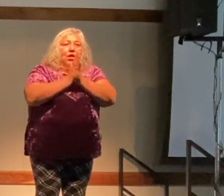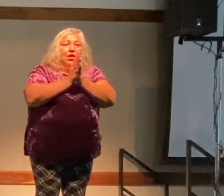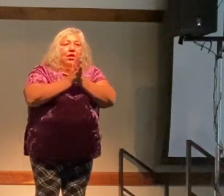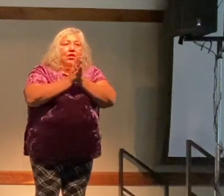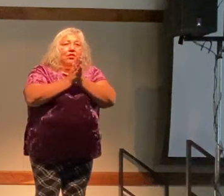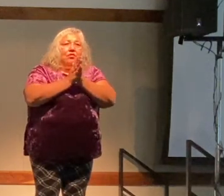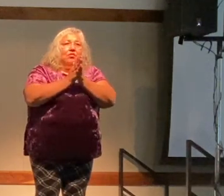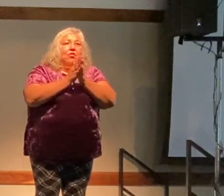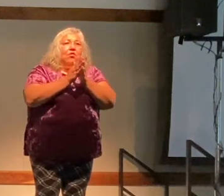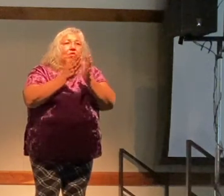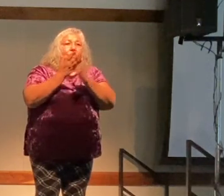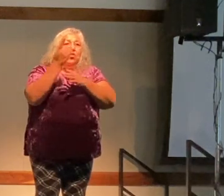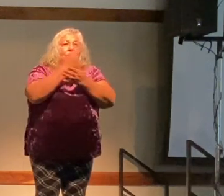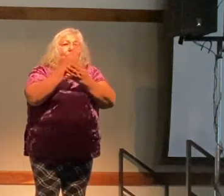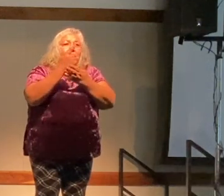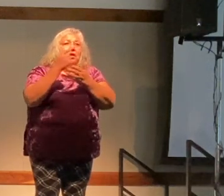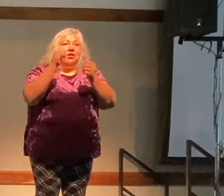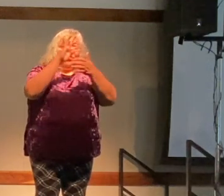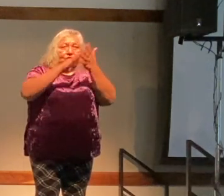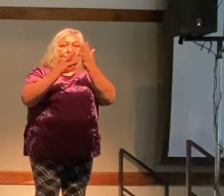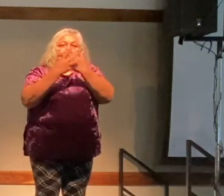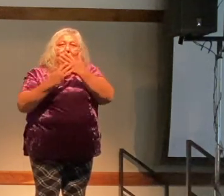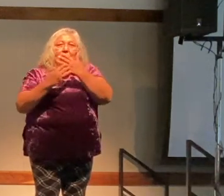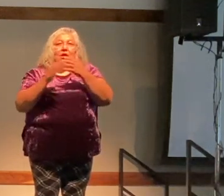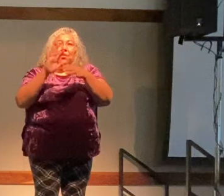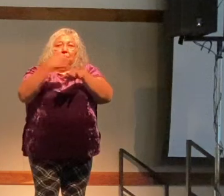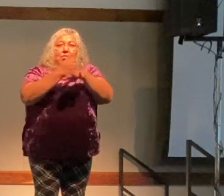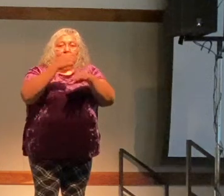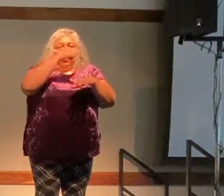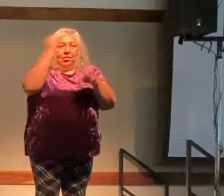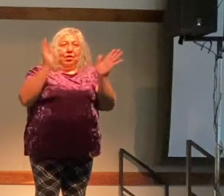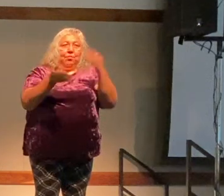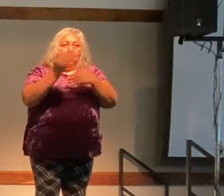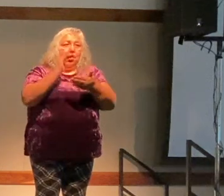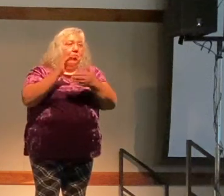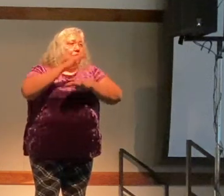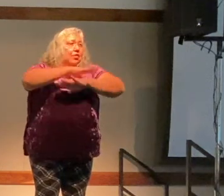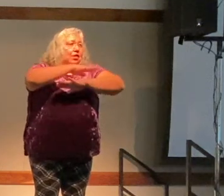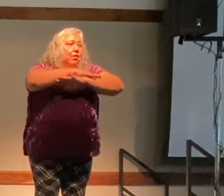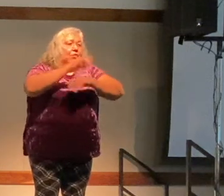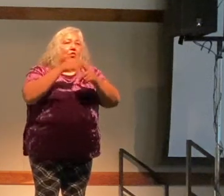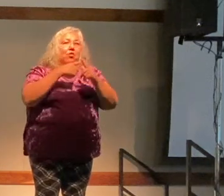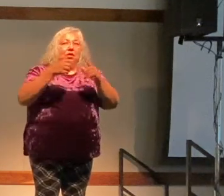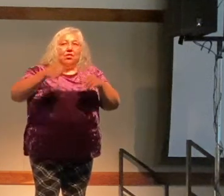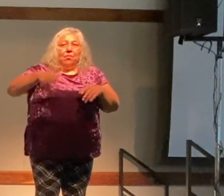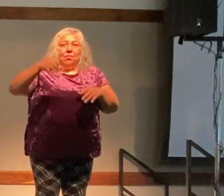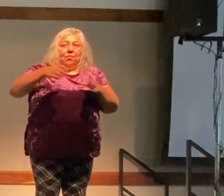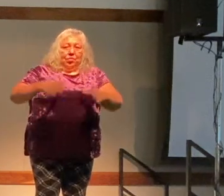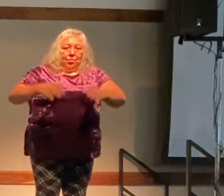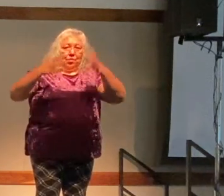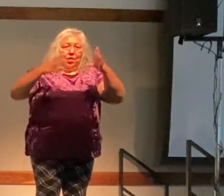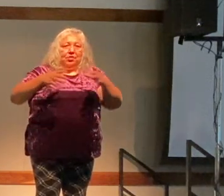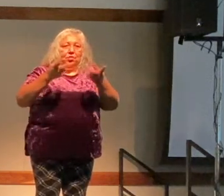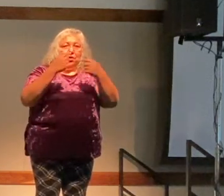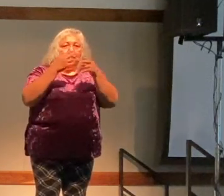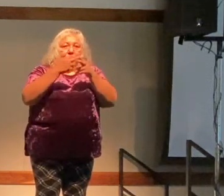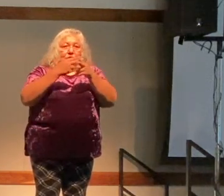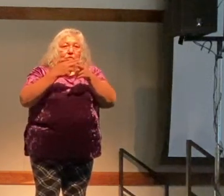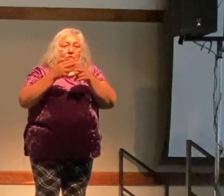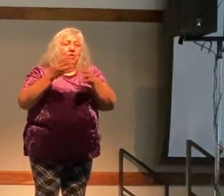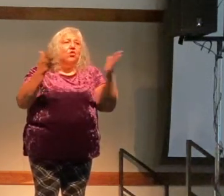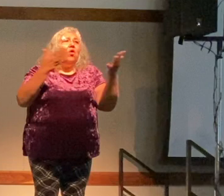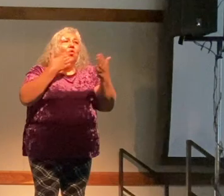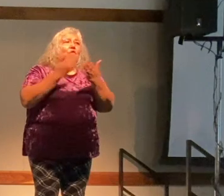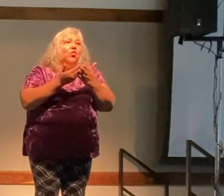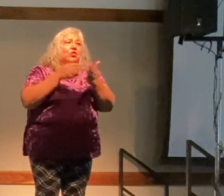week. So you can fill those out and place them in the black box there on the table or in the buckets that will be coming around soon. So good